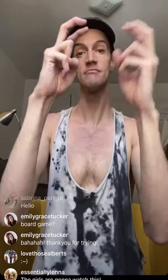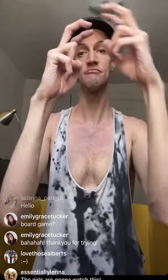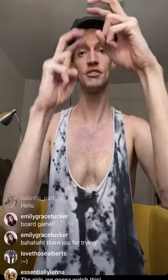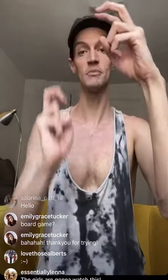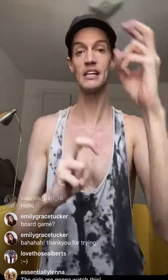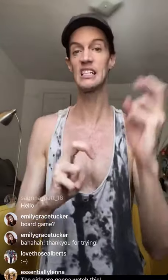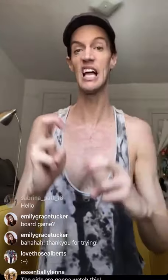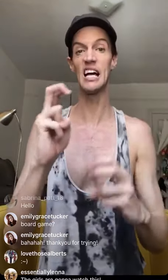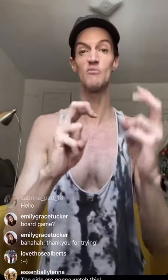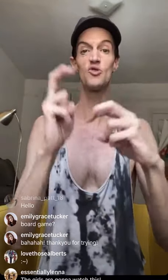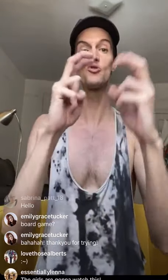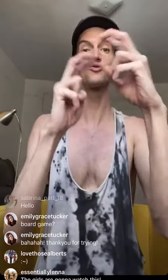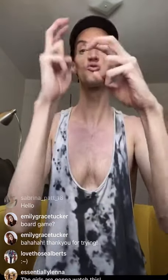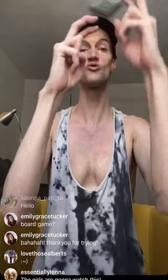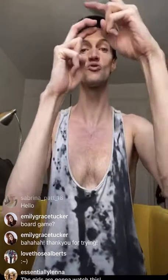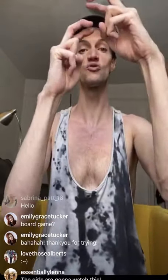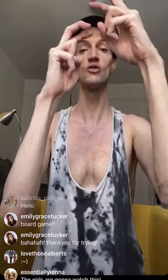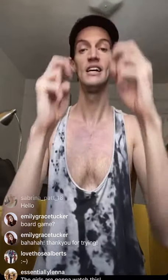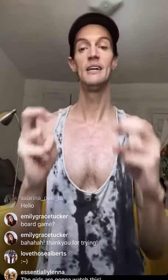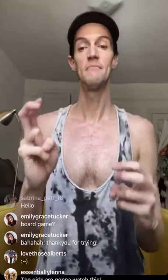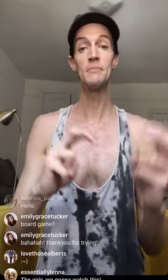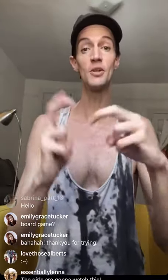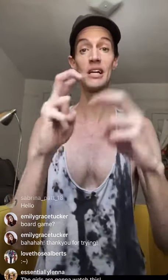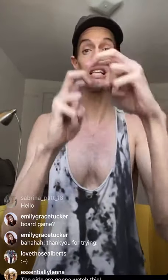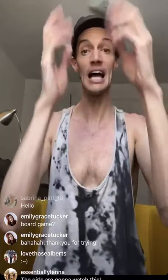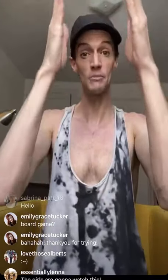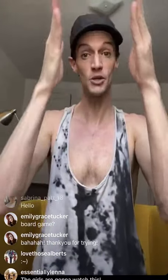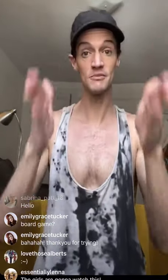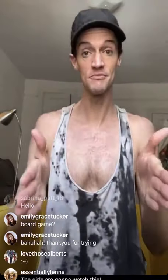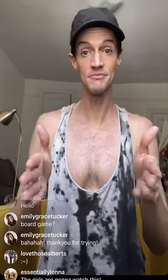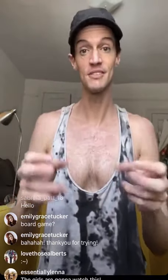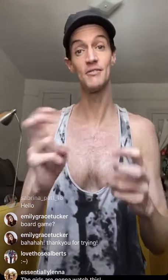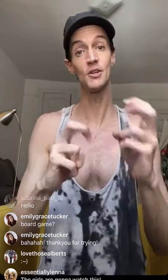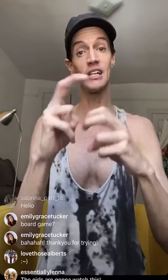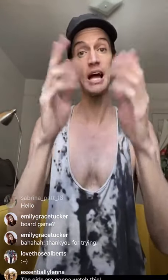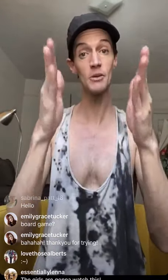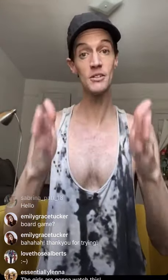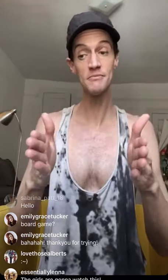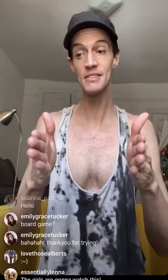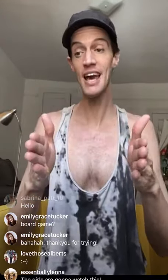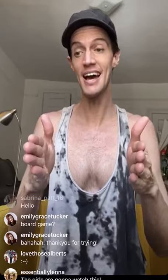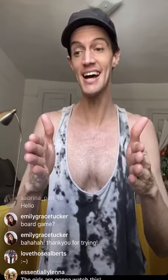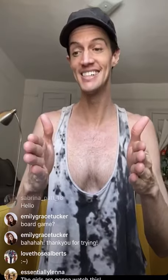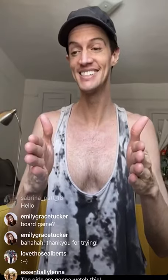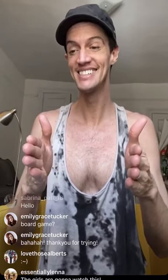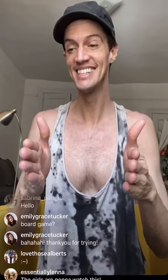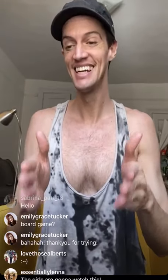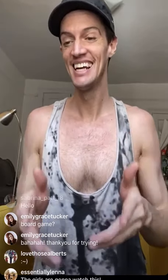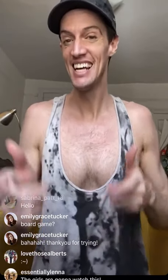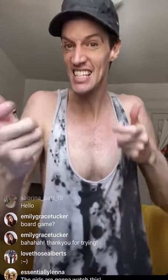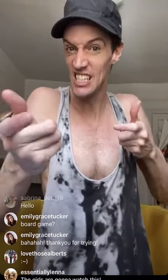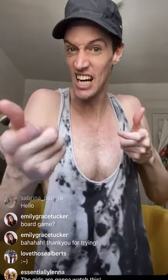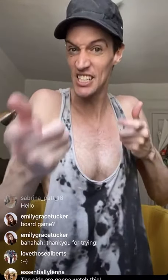you might climb. Maybe you're a climber. If you're a climber, yeah. Gun,